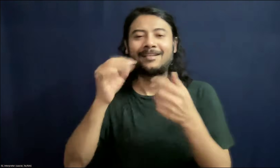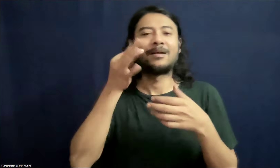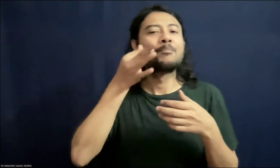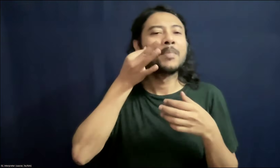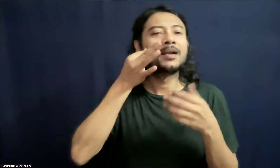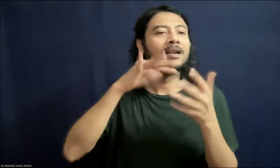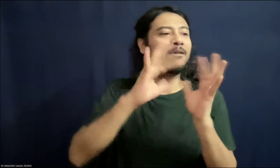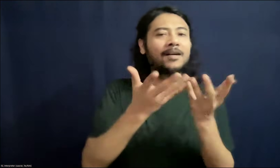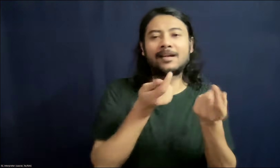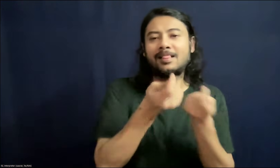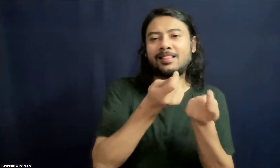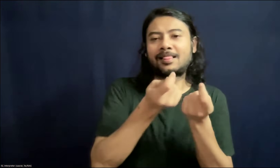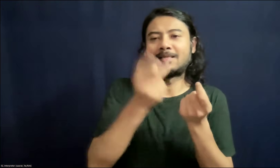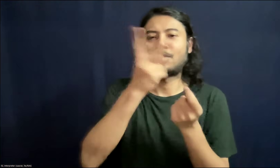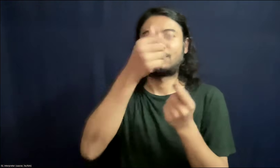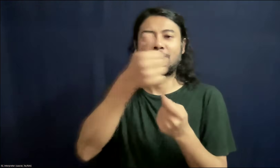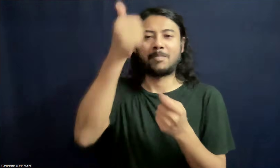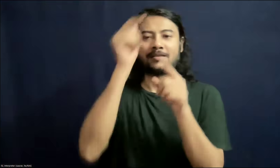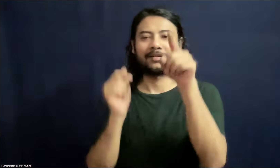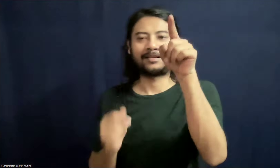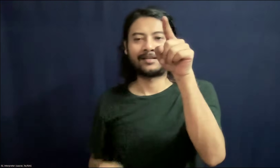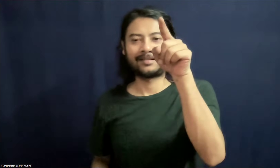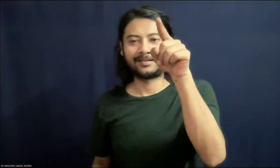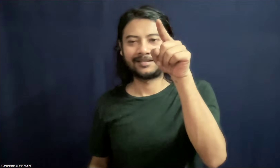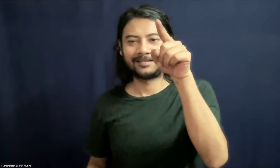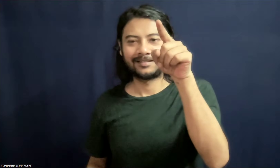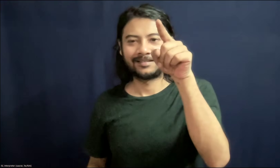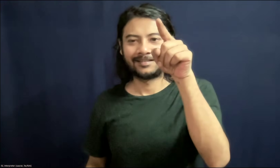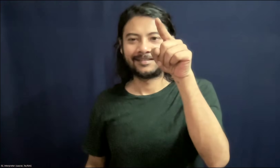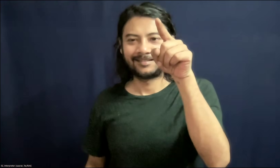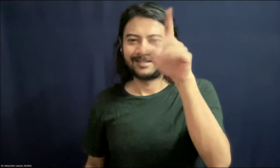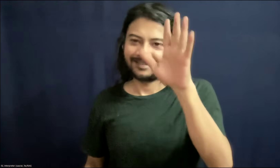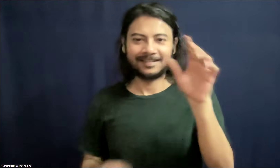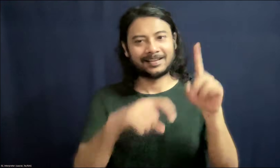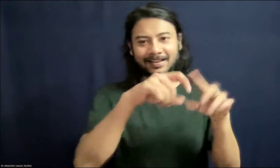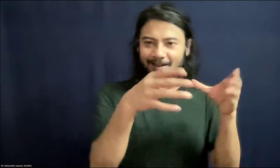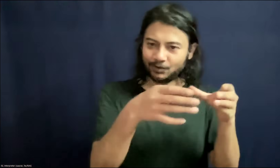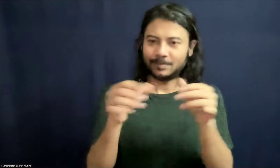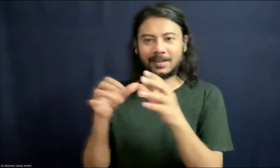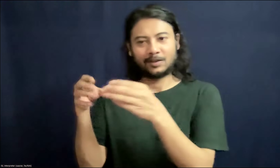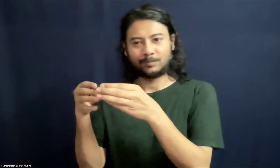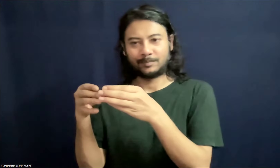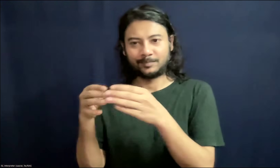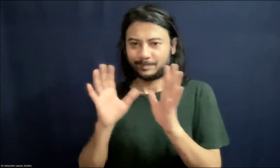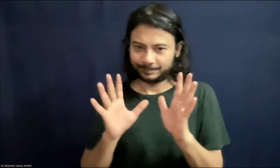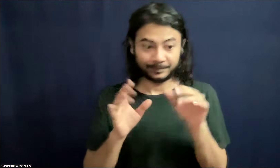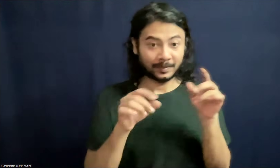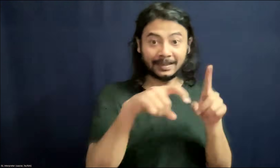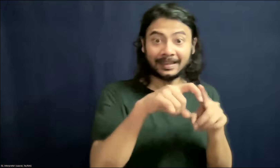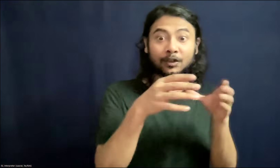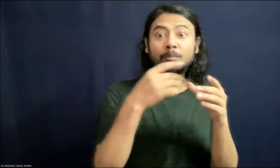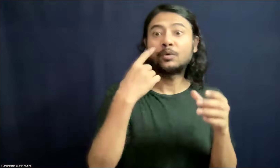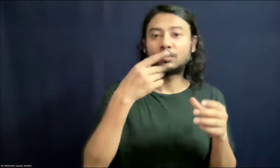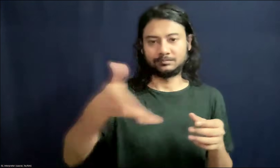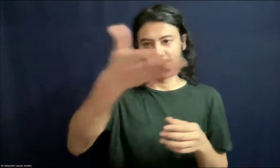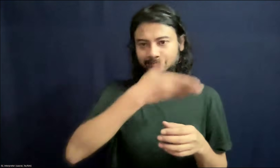So in the first category, it refers to people in material world. We know that, right? Now there in material